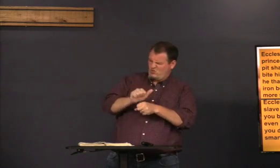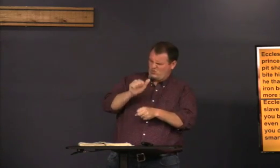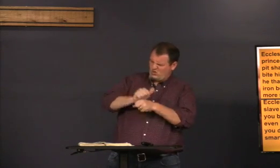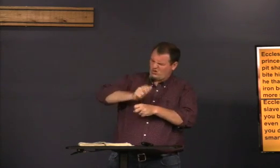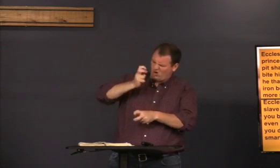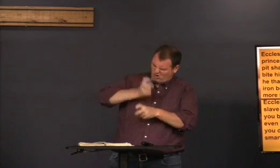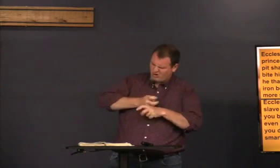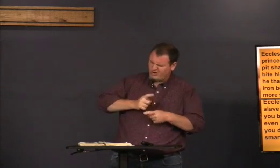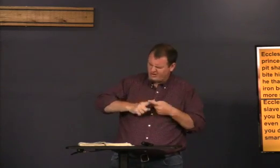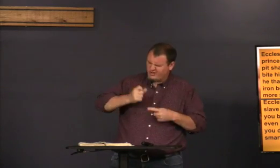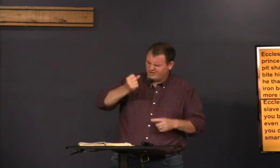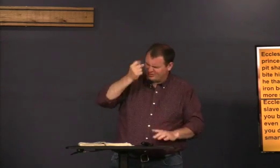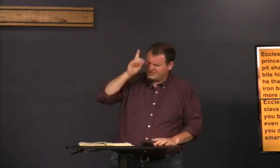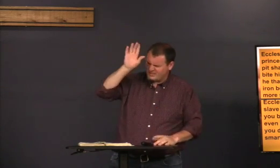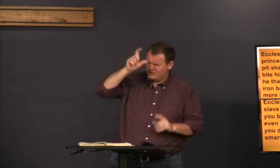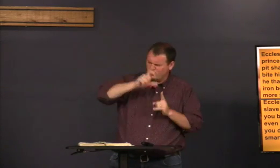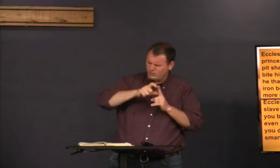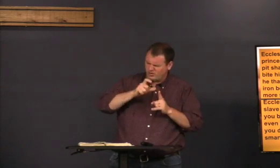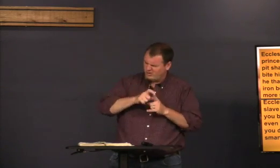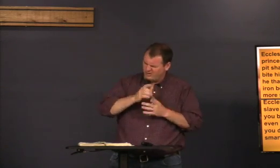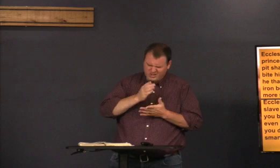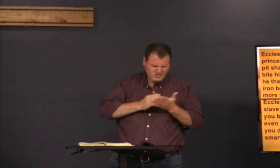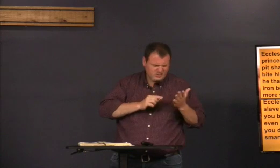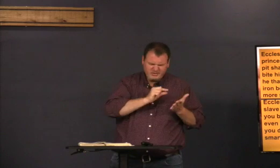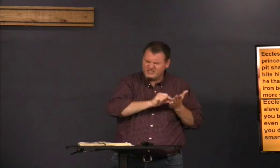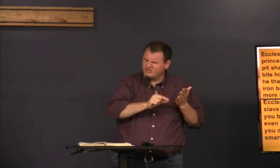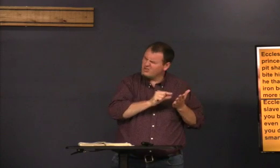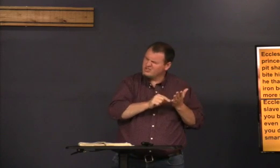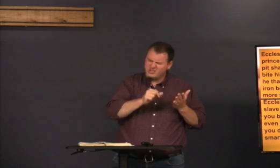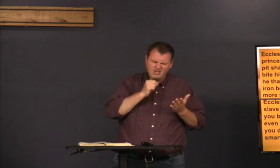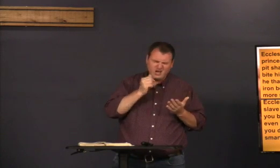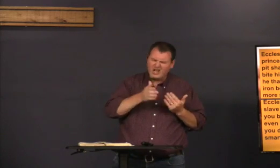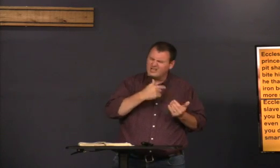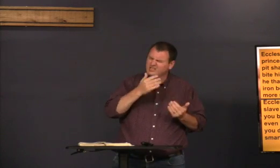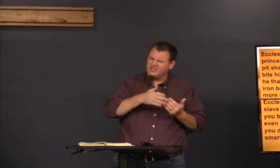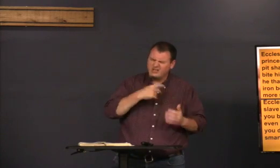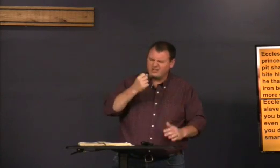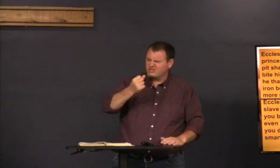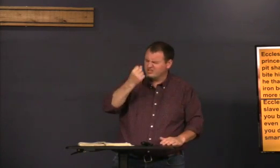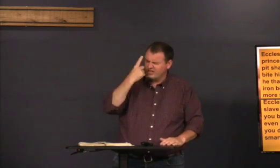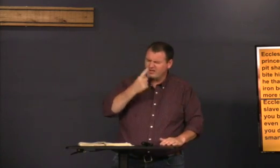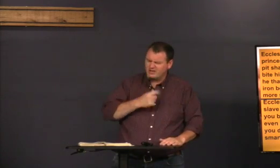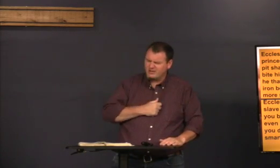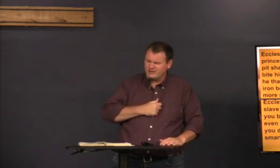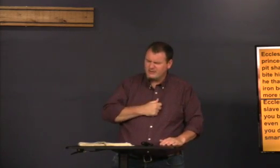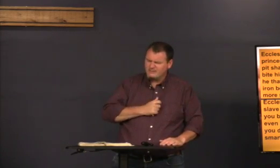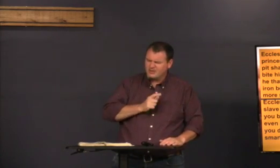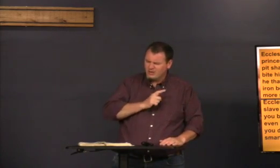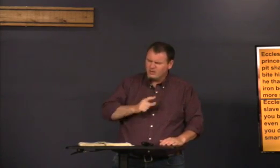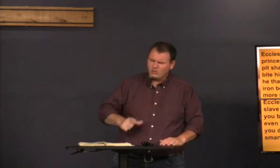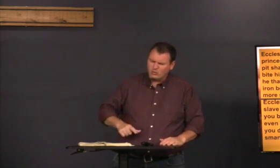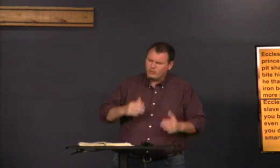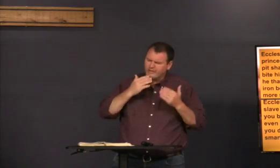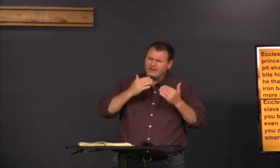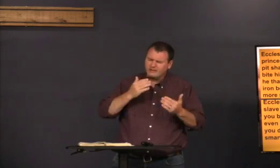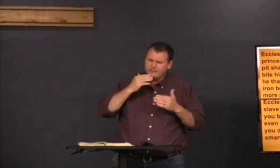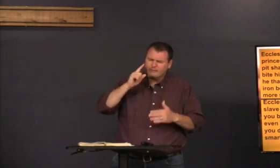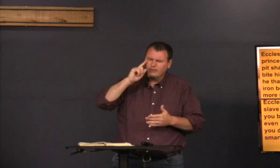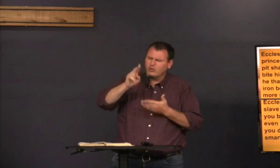to work hard to understand your word. Some of these verses are not easy to understand. Lord, we're thankful for your